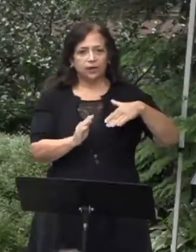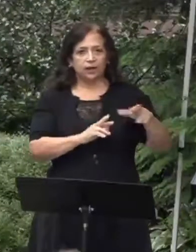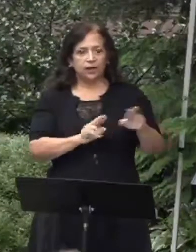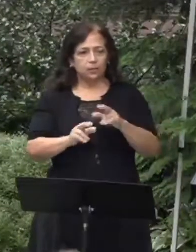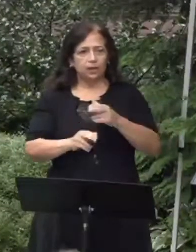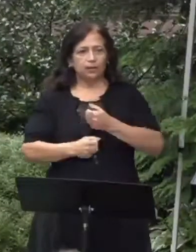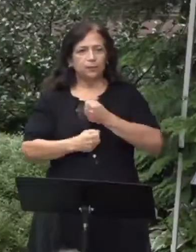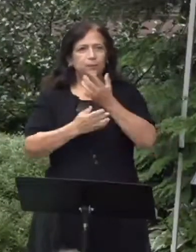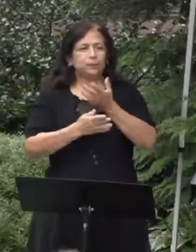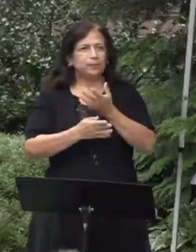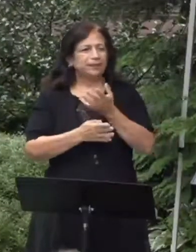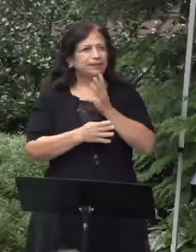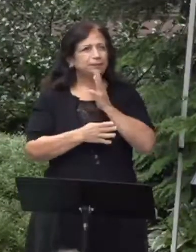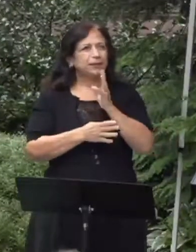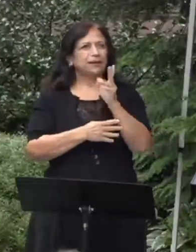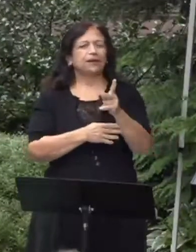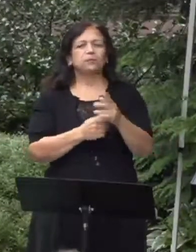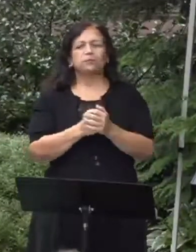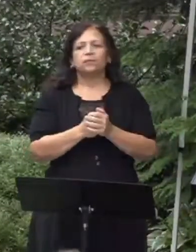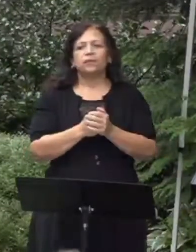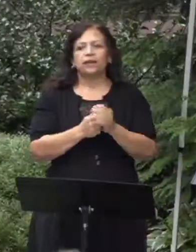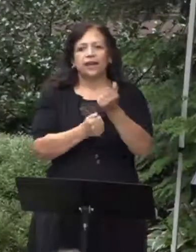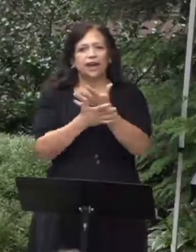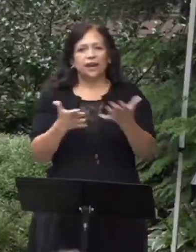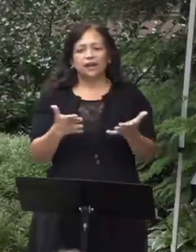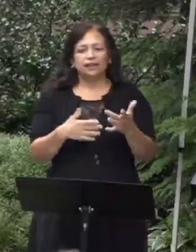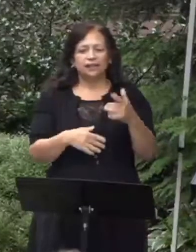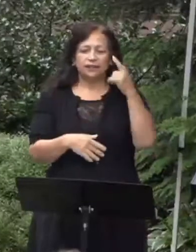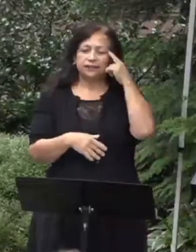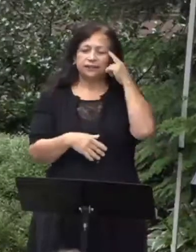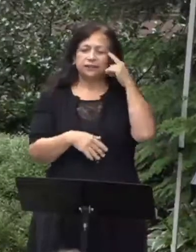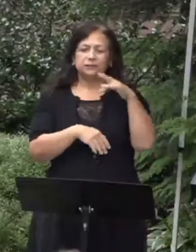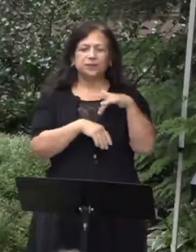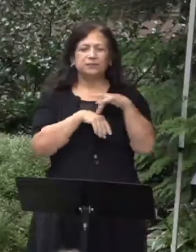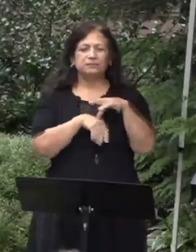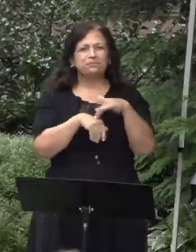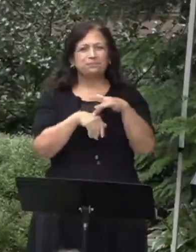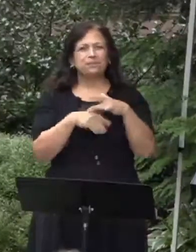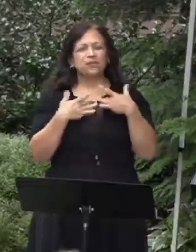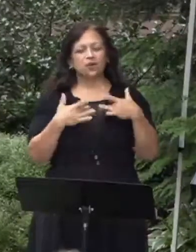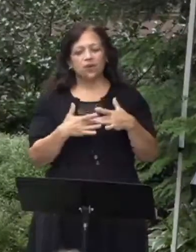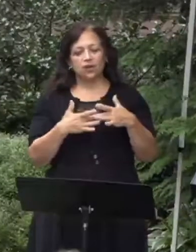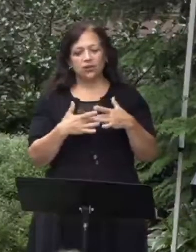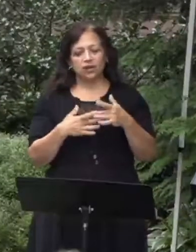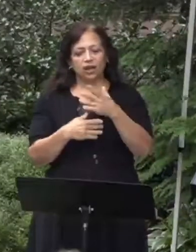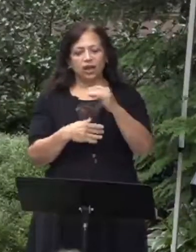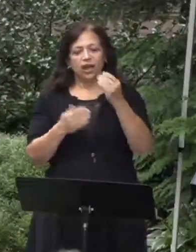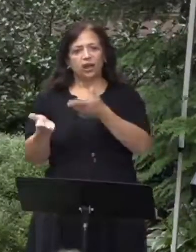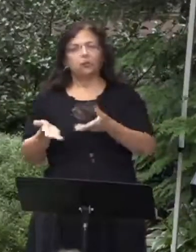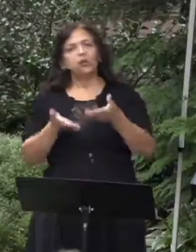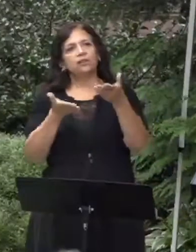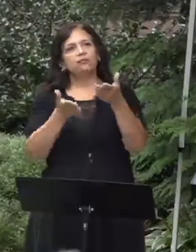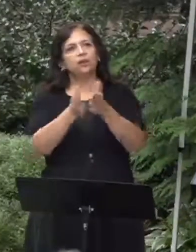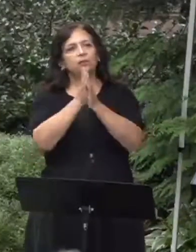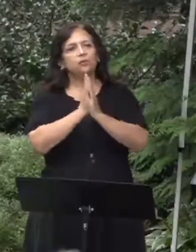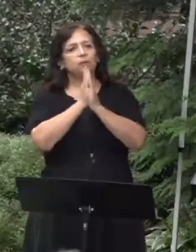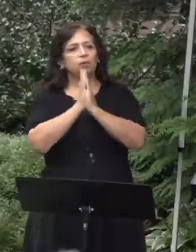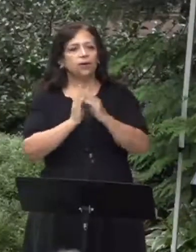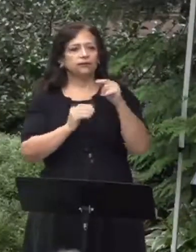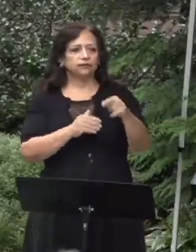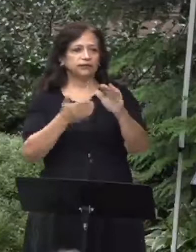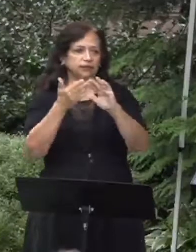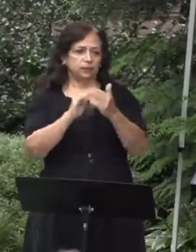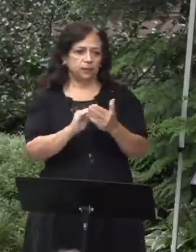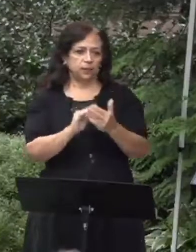aloud, anything that is written on our hearts. In this time, we lift up the prayers of this